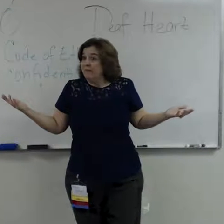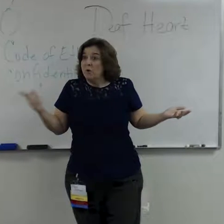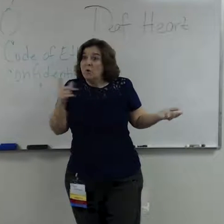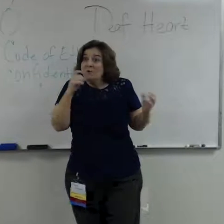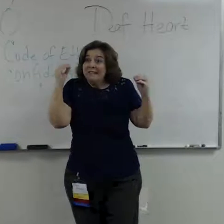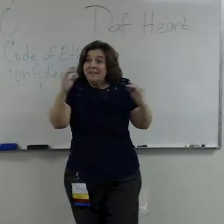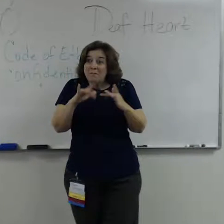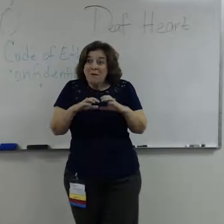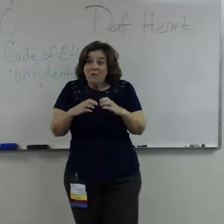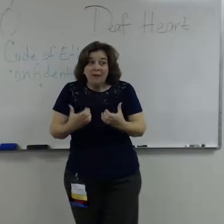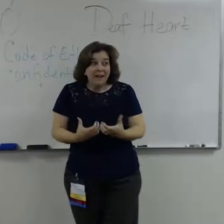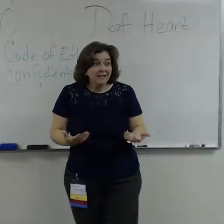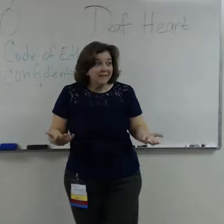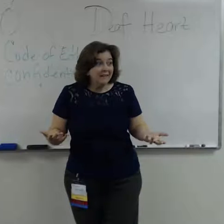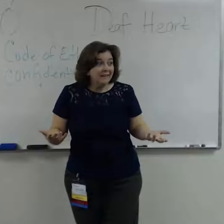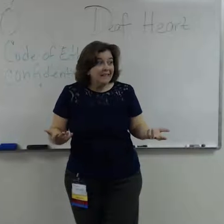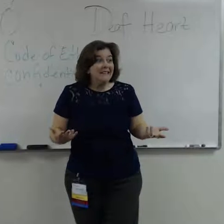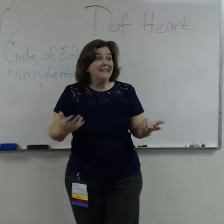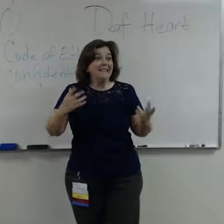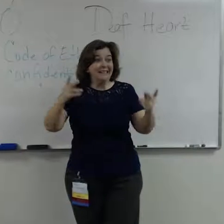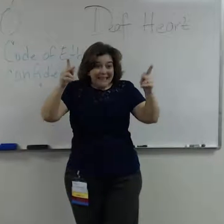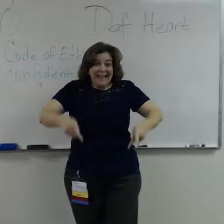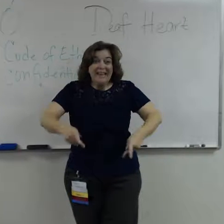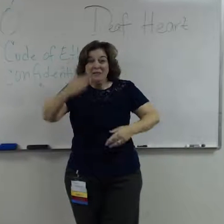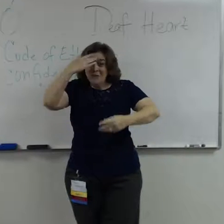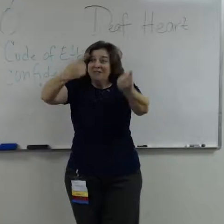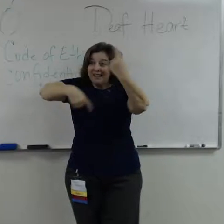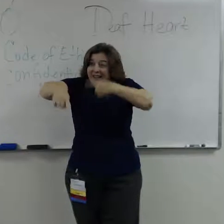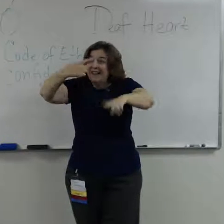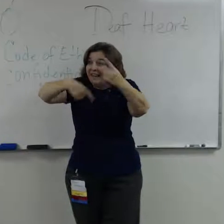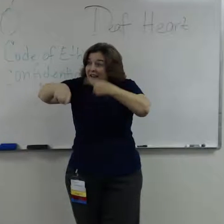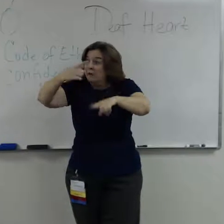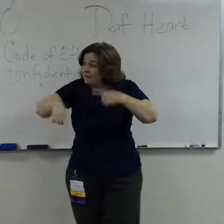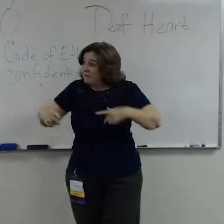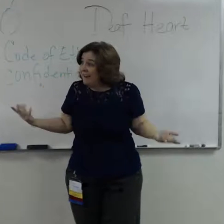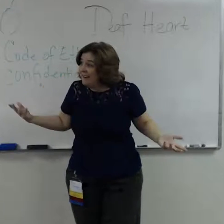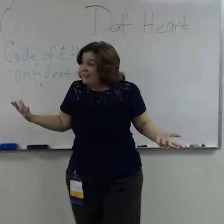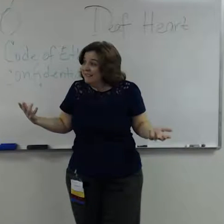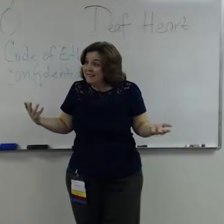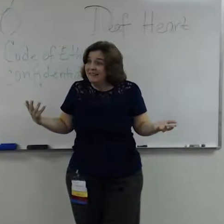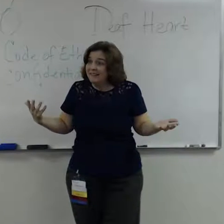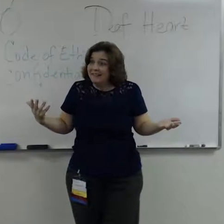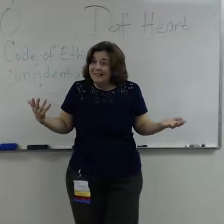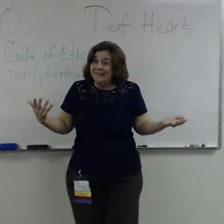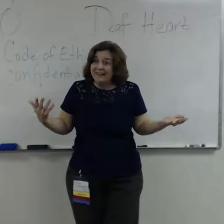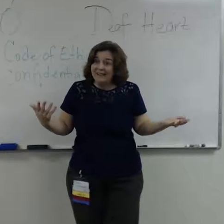Who's going to teach the Bible class? The guy who knows sign language, right? Right?